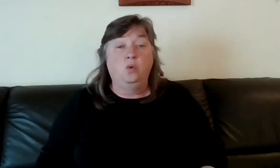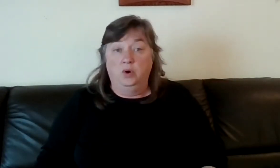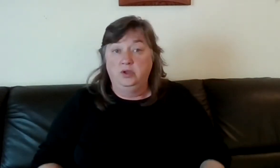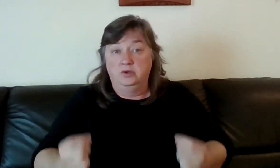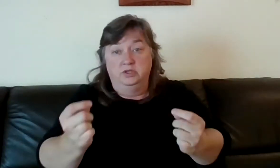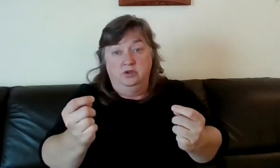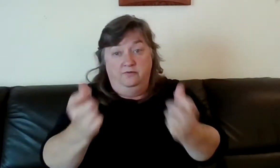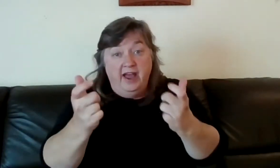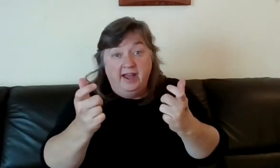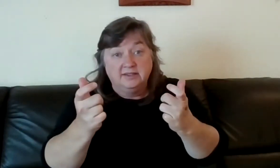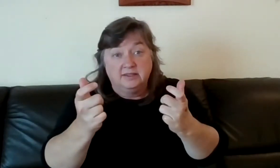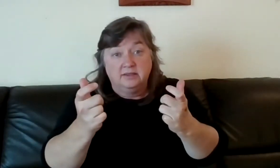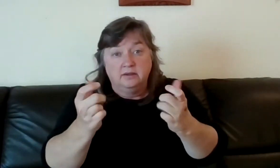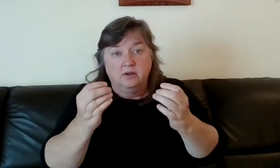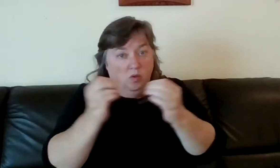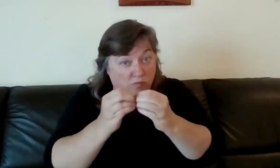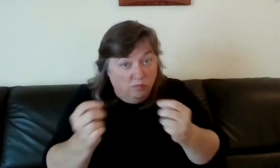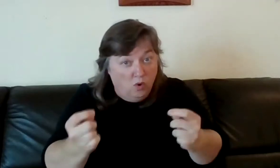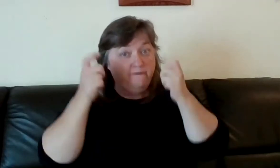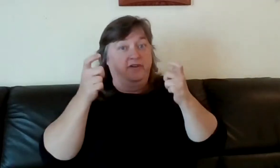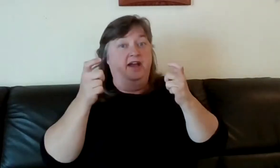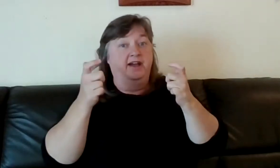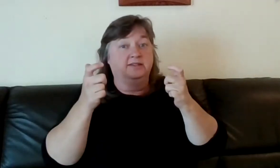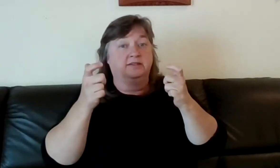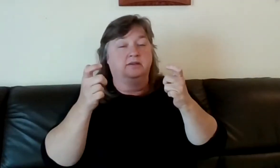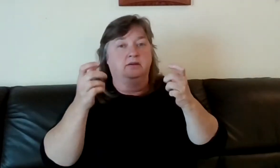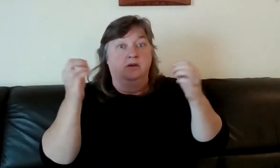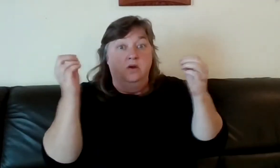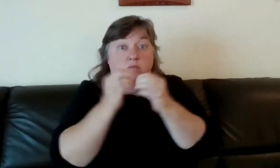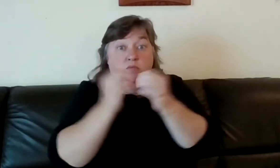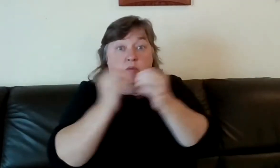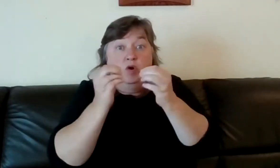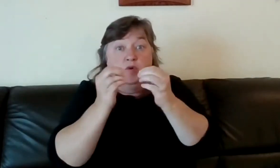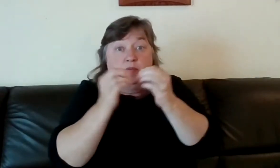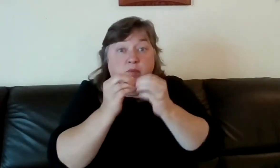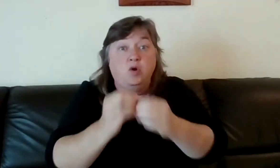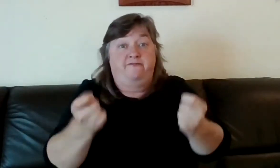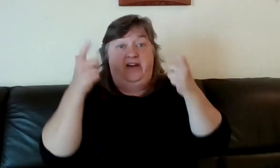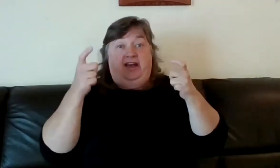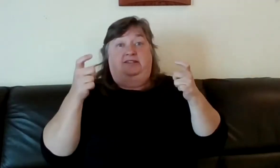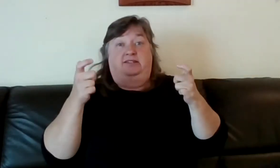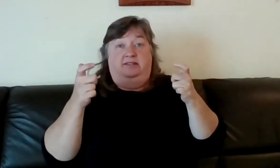Or you could do fast, more fast, more fast.